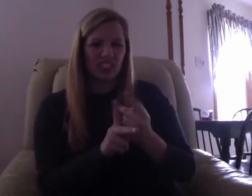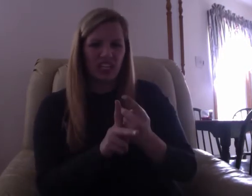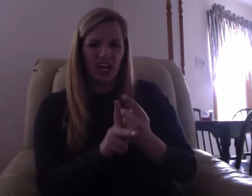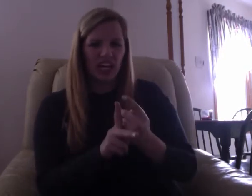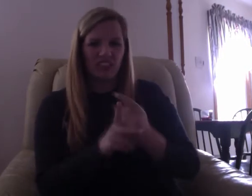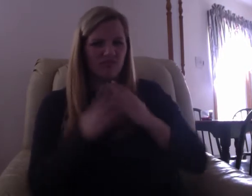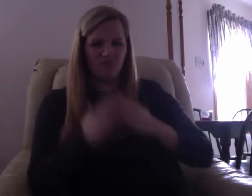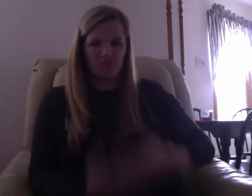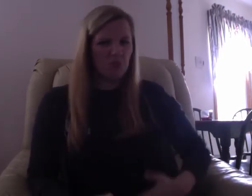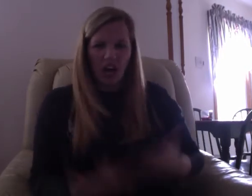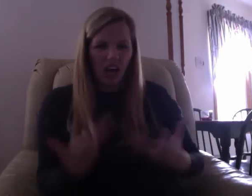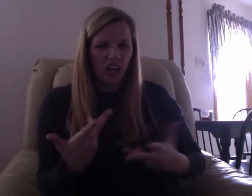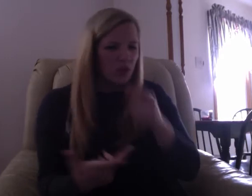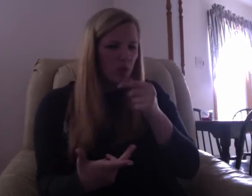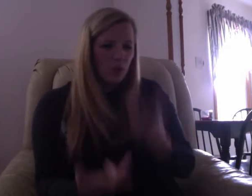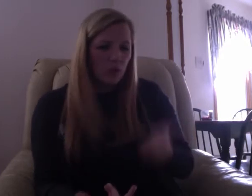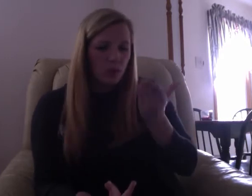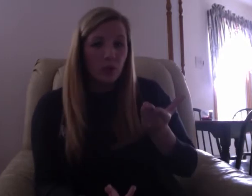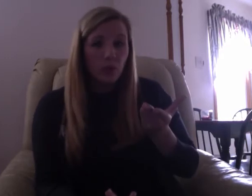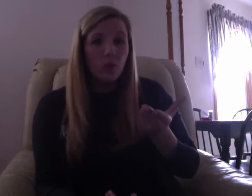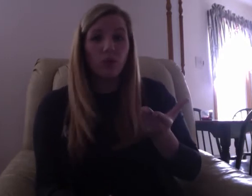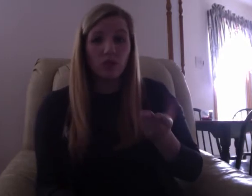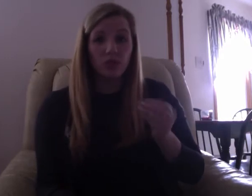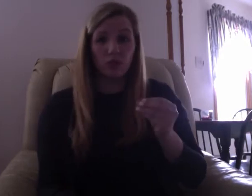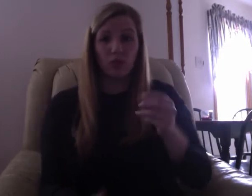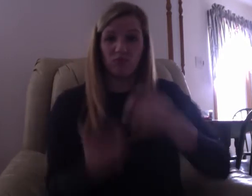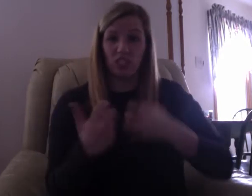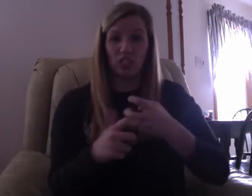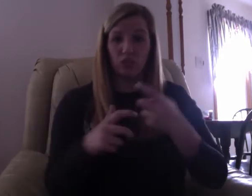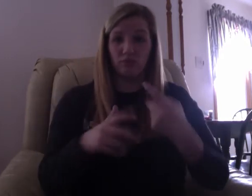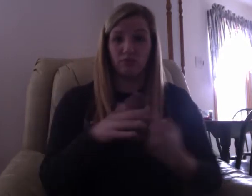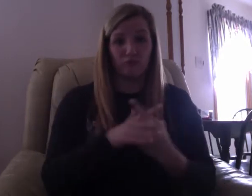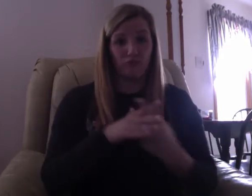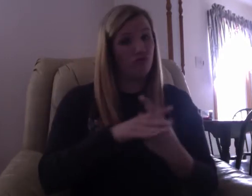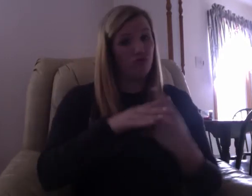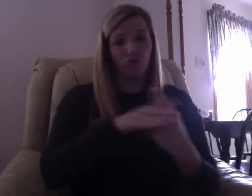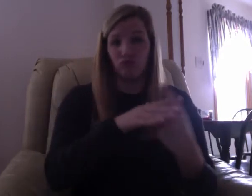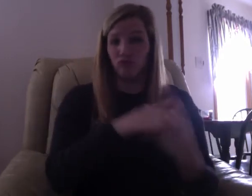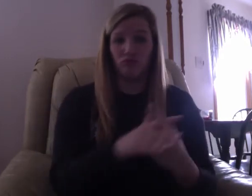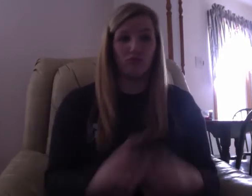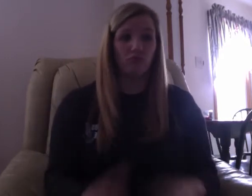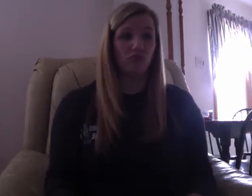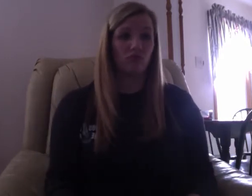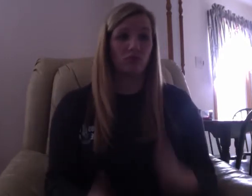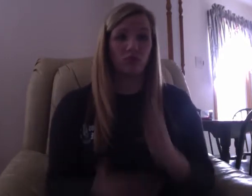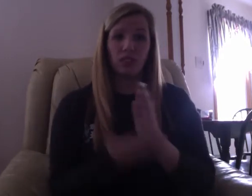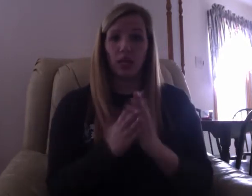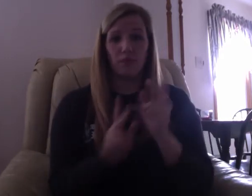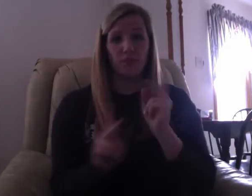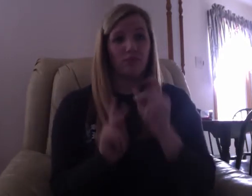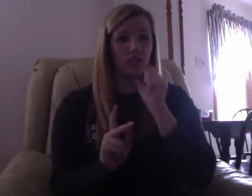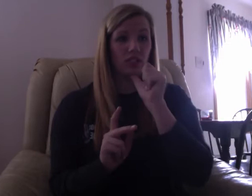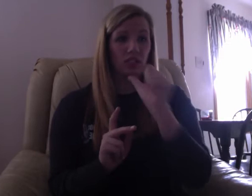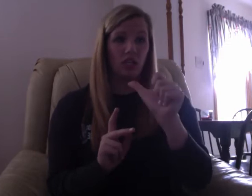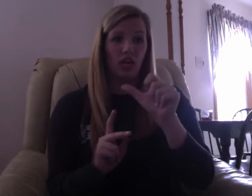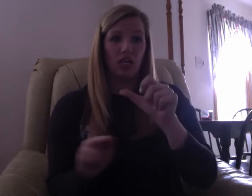issue that is always coming up. Even those who are what I consider non-gender conforming, like myself, I'm very